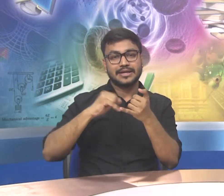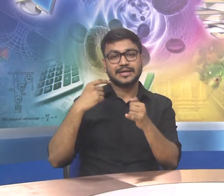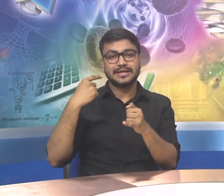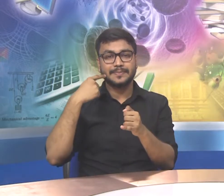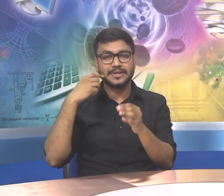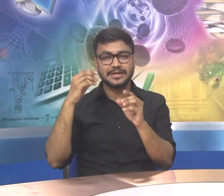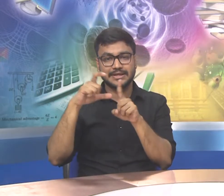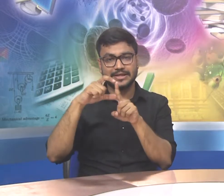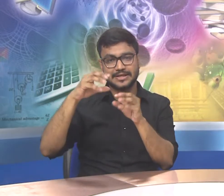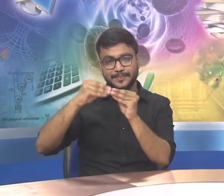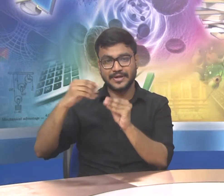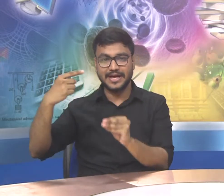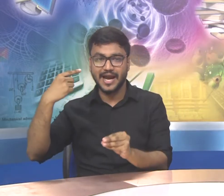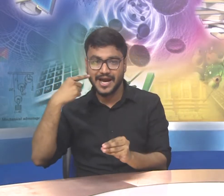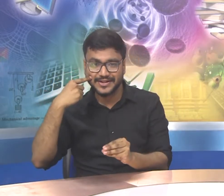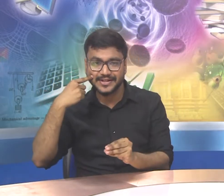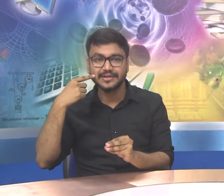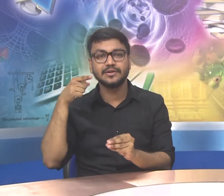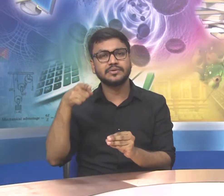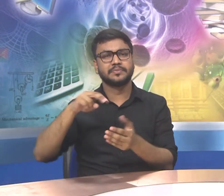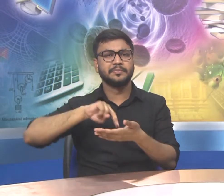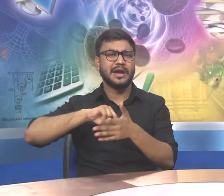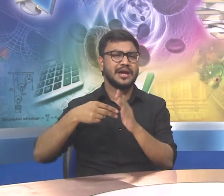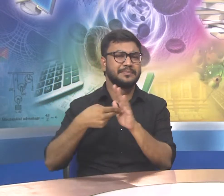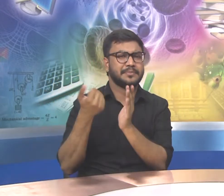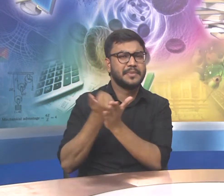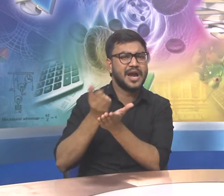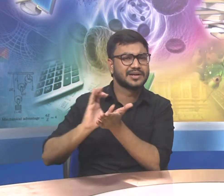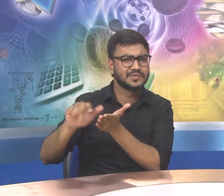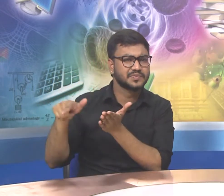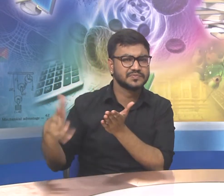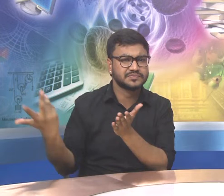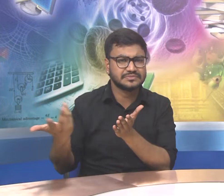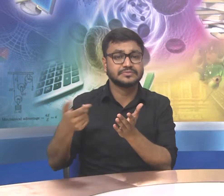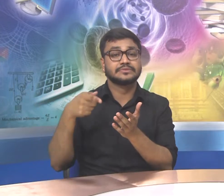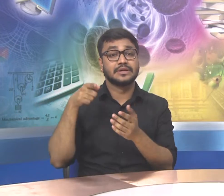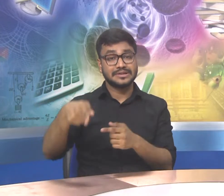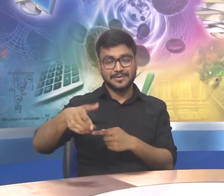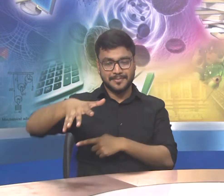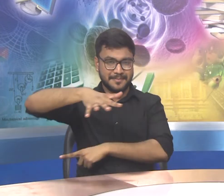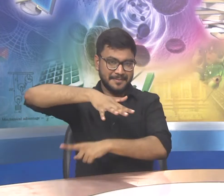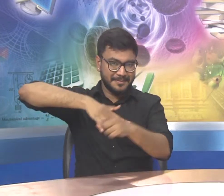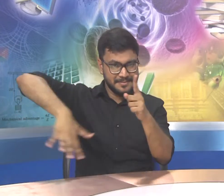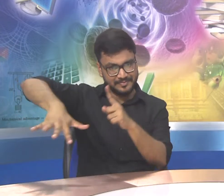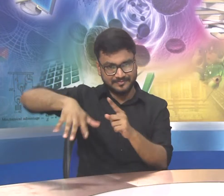Next is Small Industries Development Bank of India.